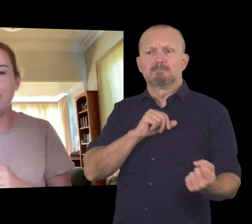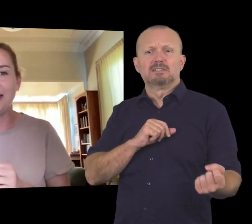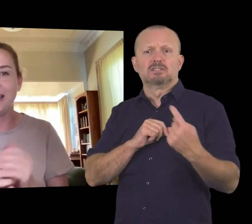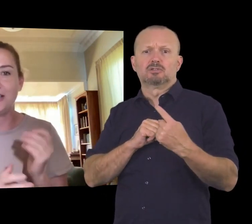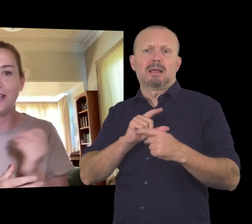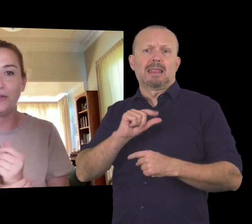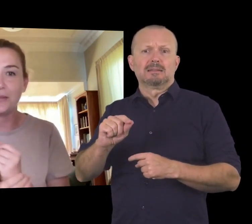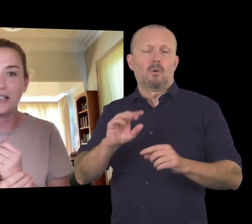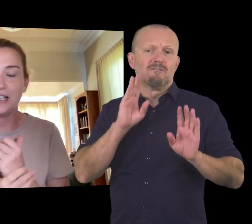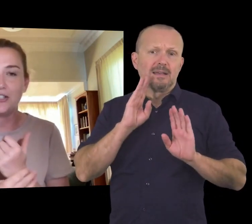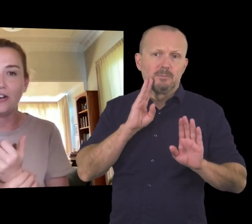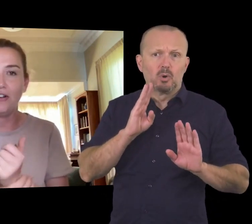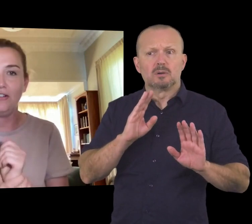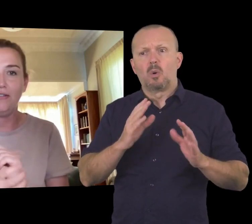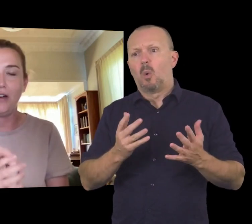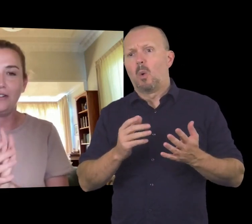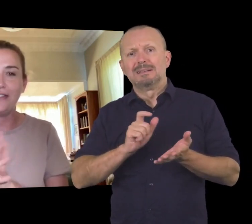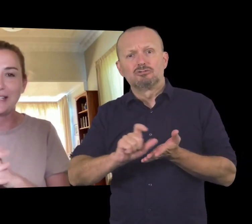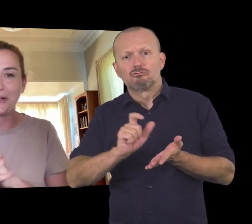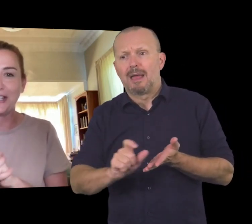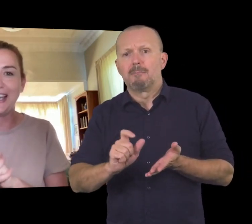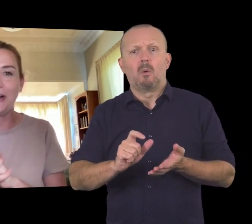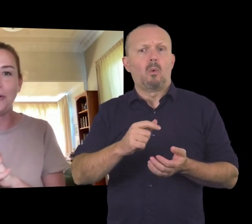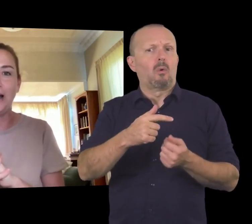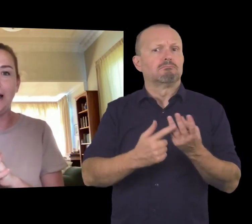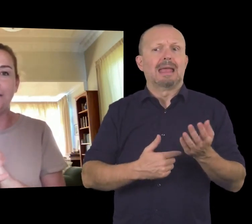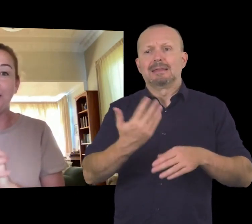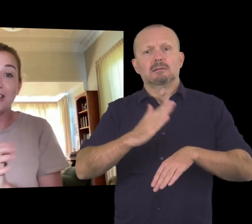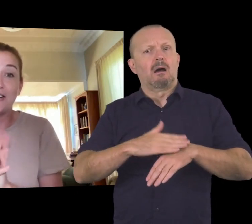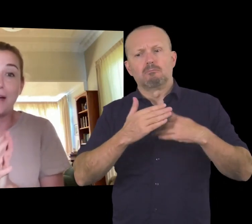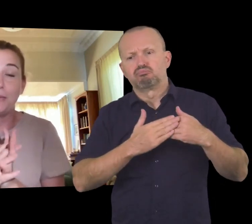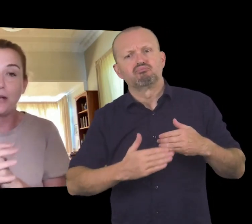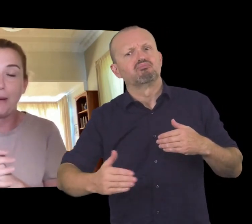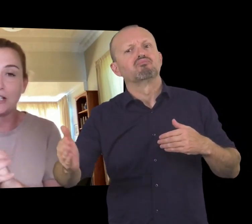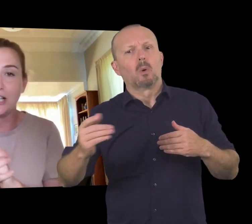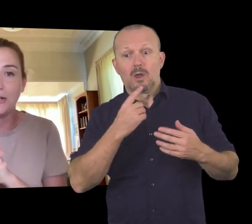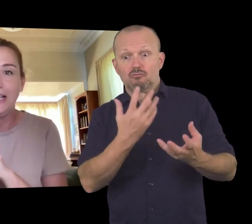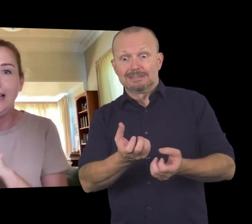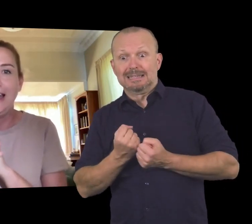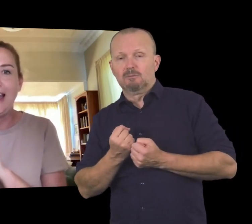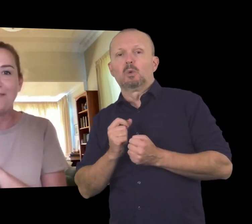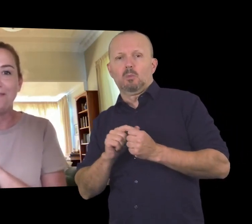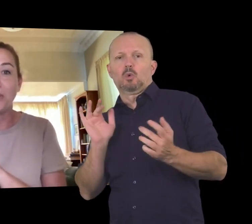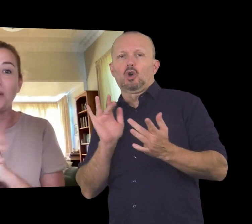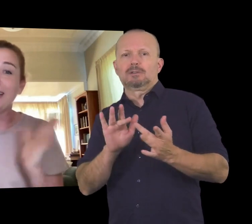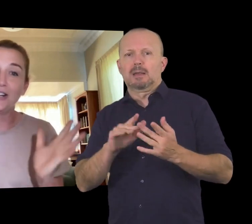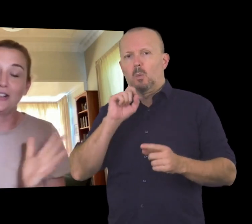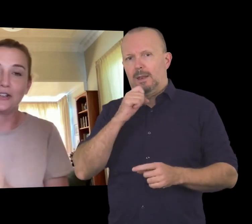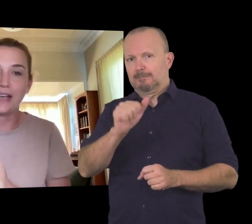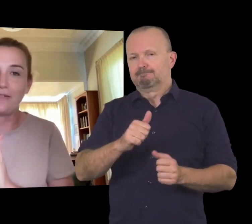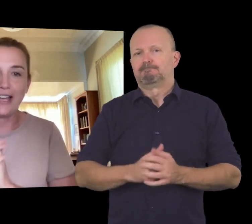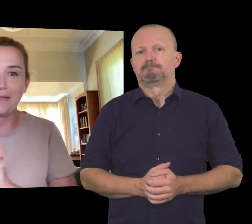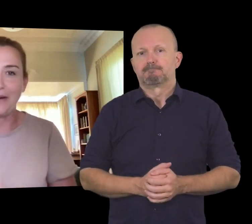us a voice message on Facebook or Instagram, and we'll get back to you, or get